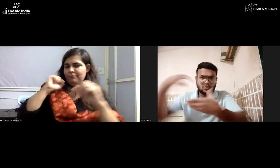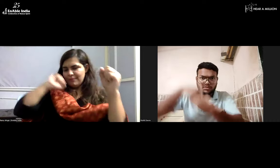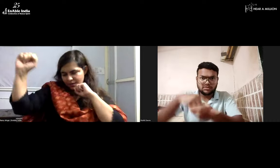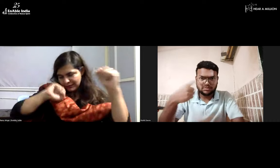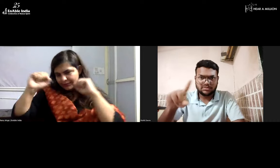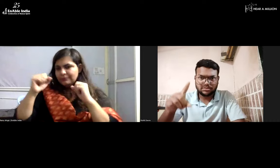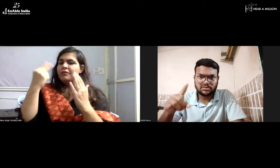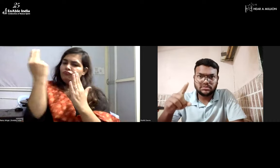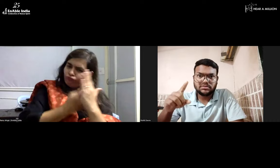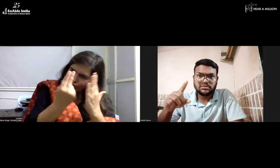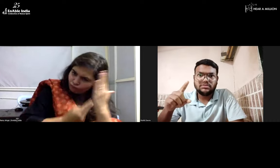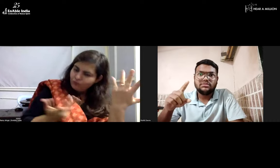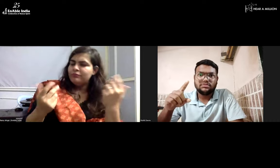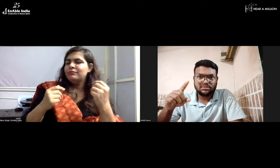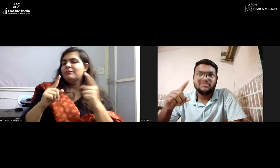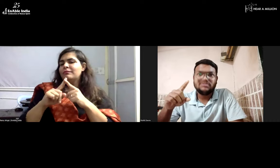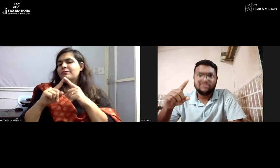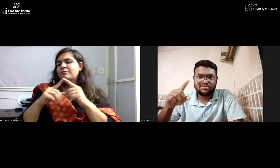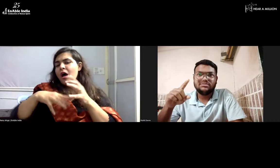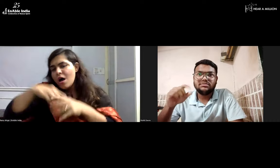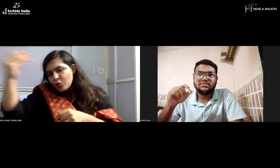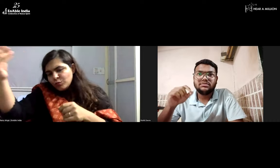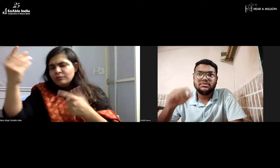Ria, the question is for you.